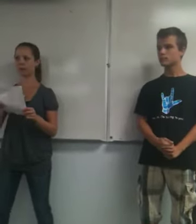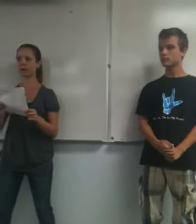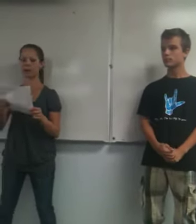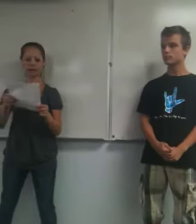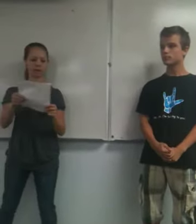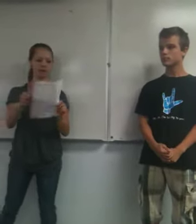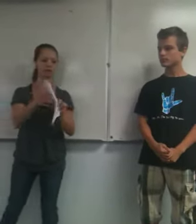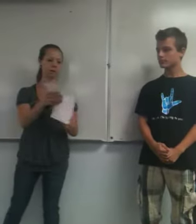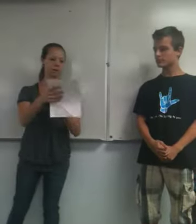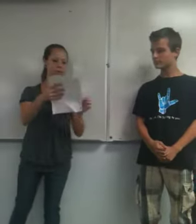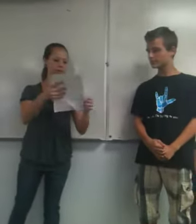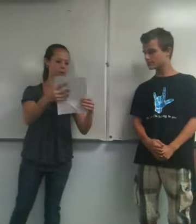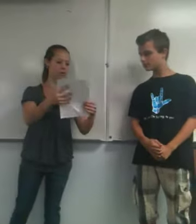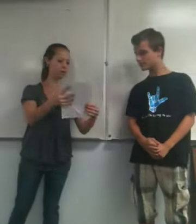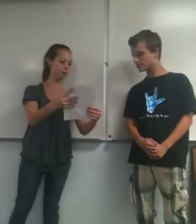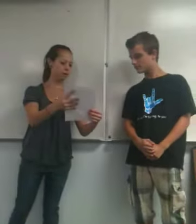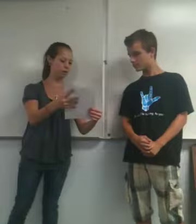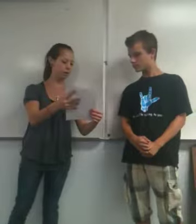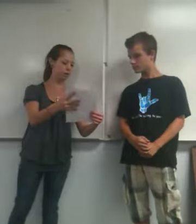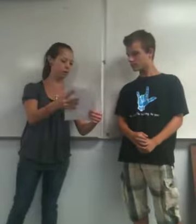you guys got it.